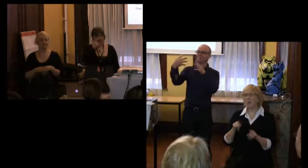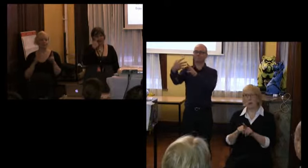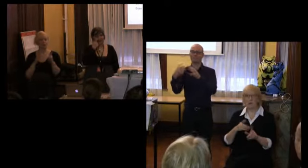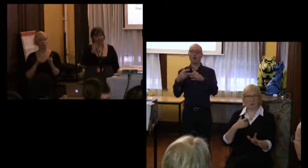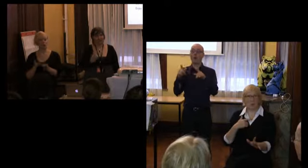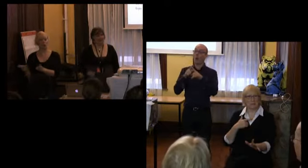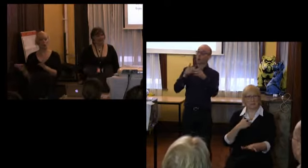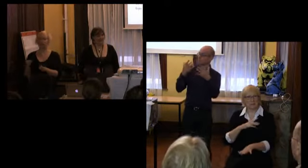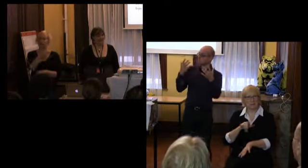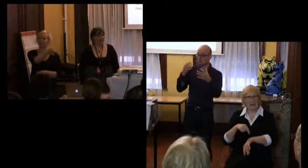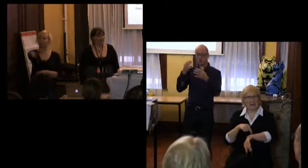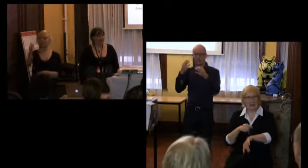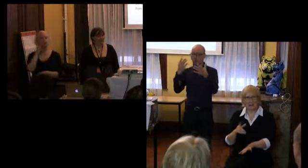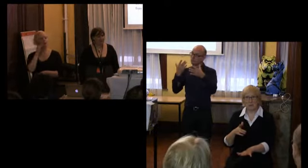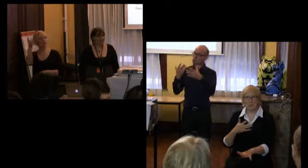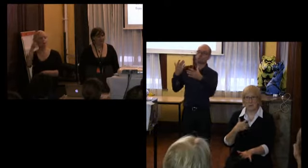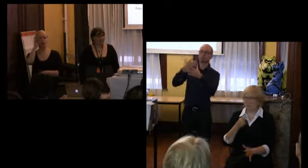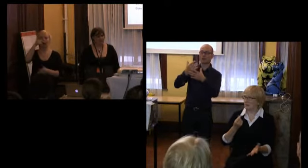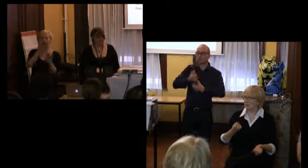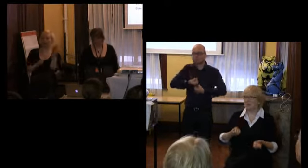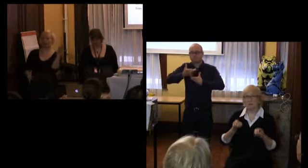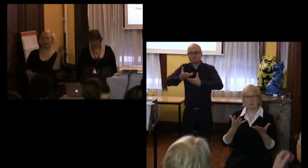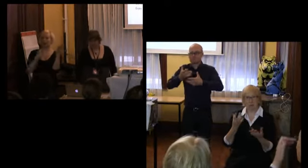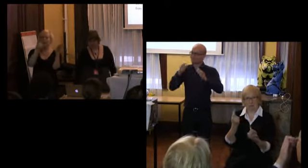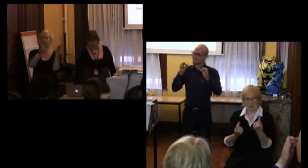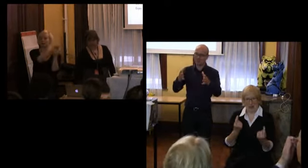express yourself as well.